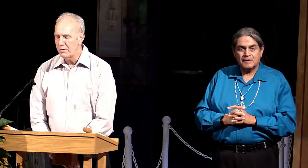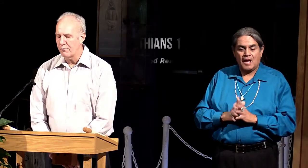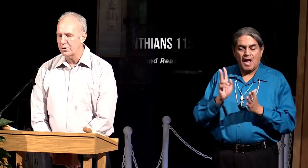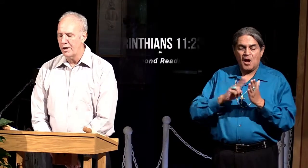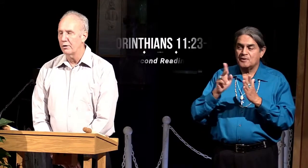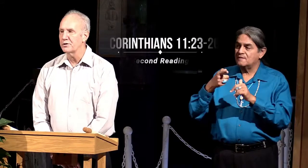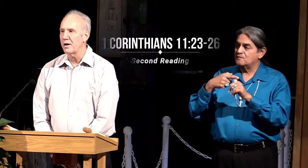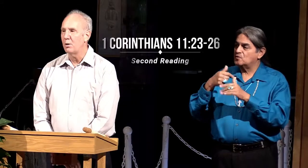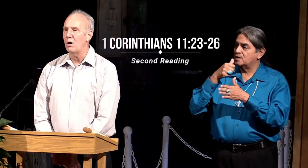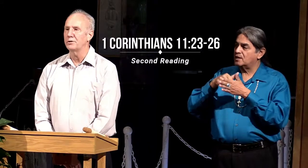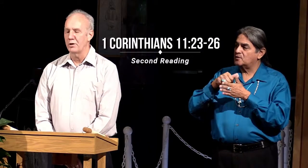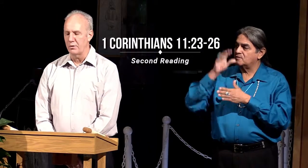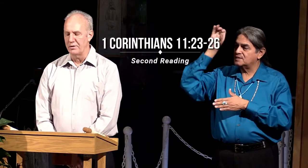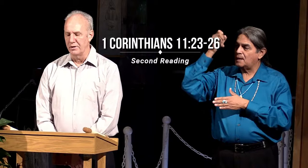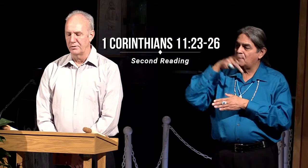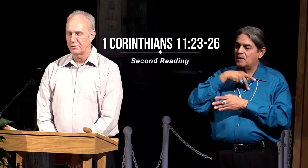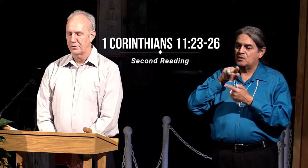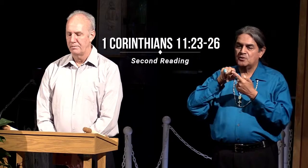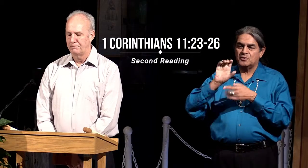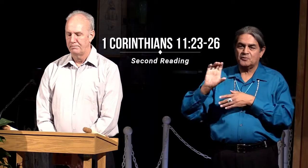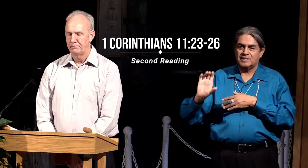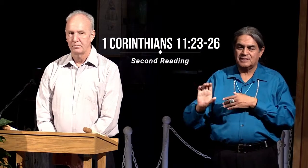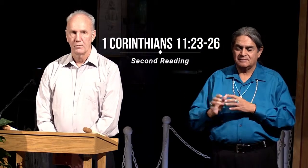A reading from the first letter of St. Paul to the Corinthians.